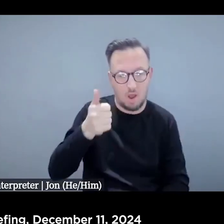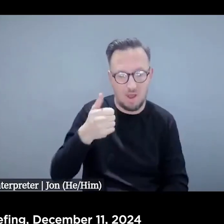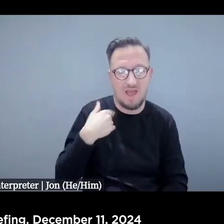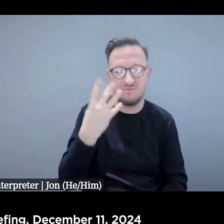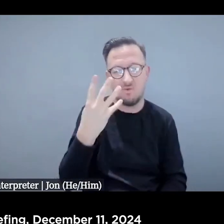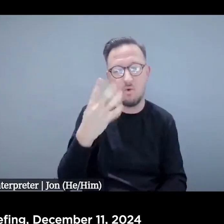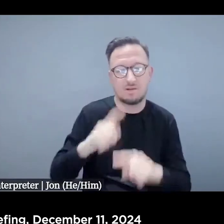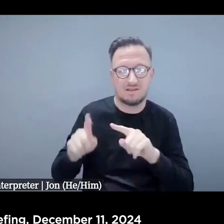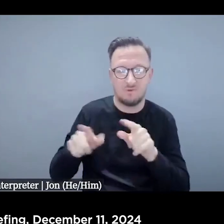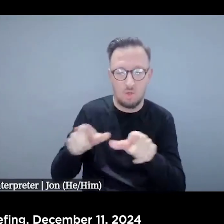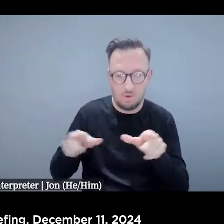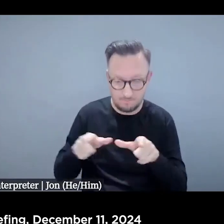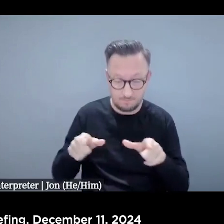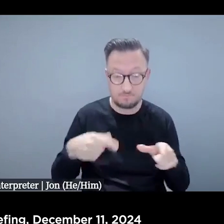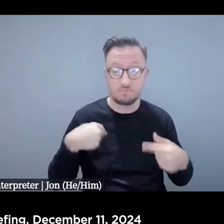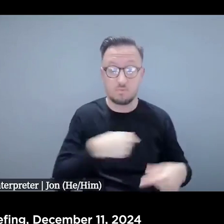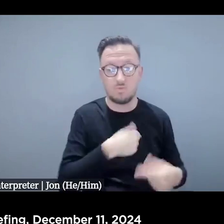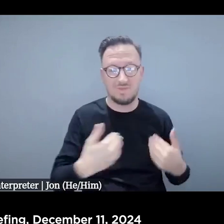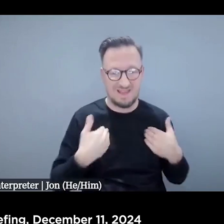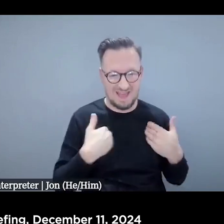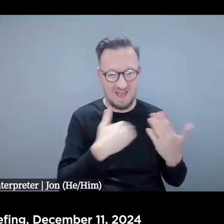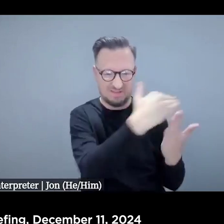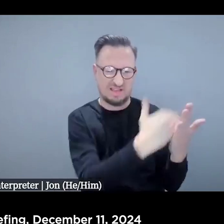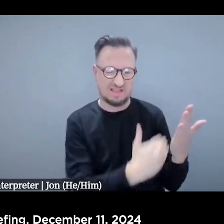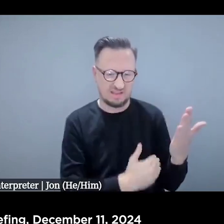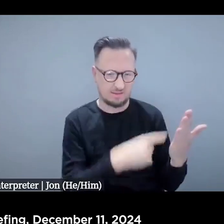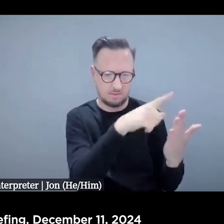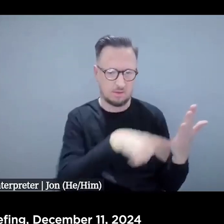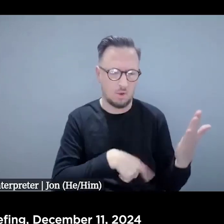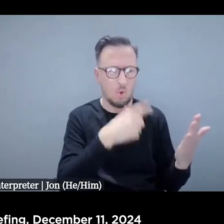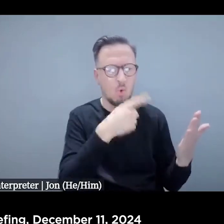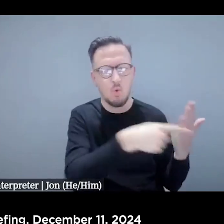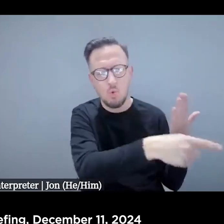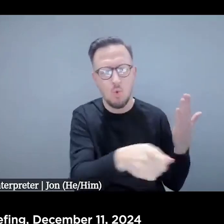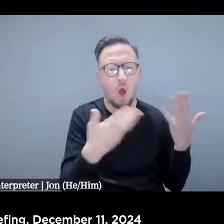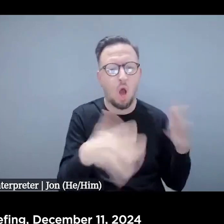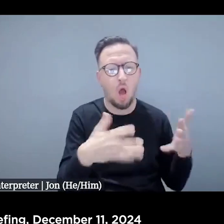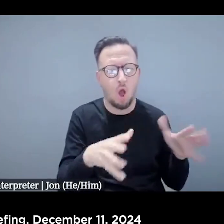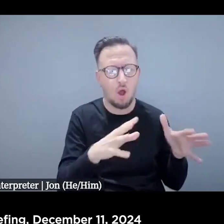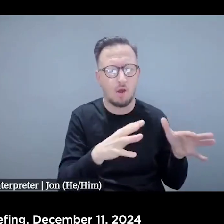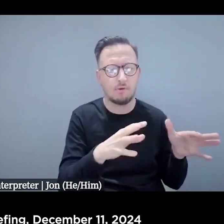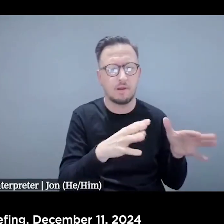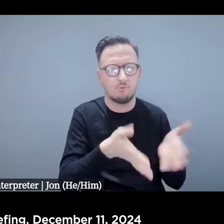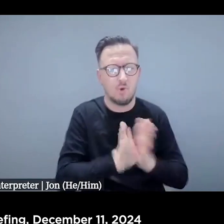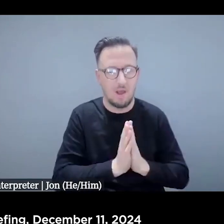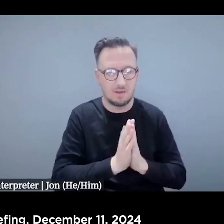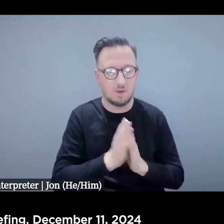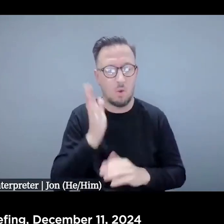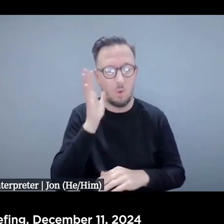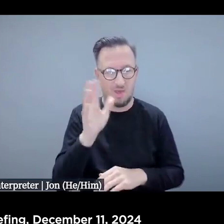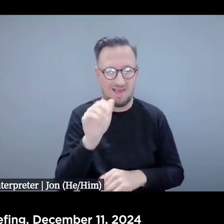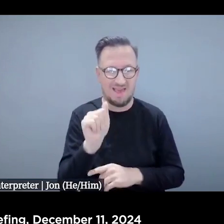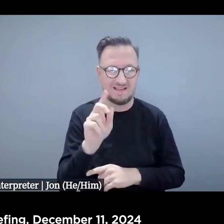of customers who have already requested a kit, an AVL alert will be sent to customers a day before